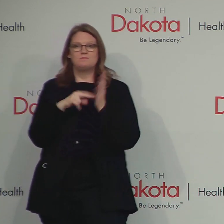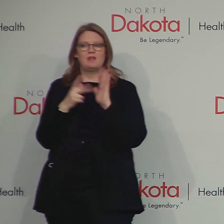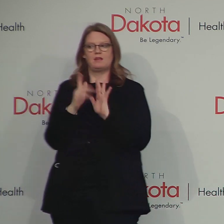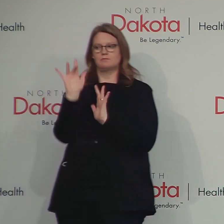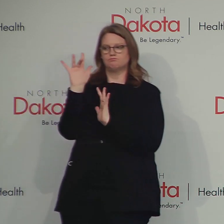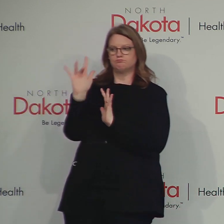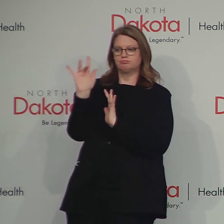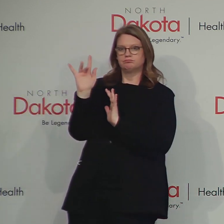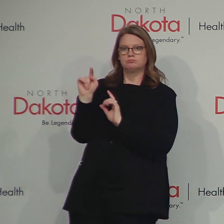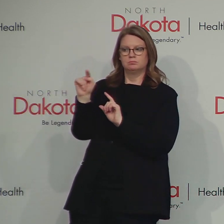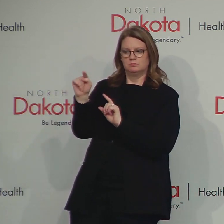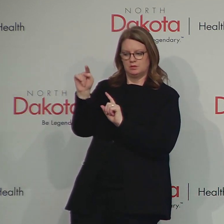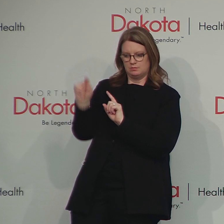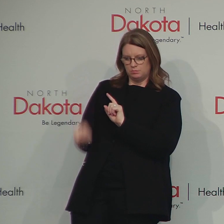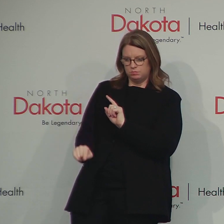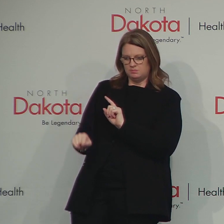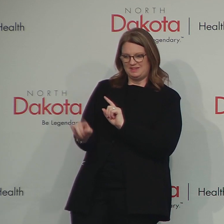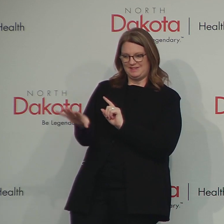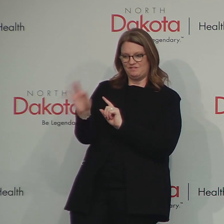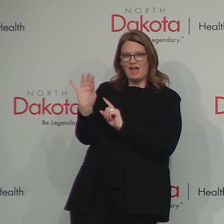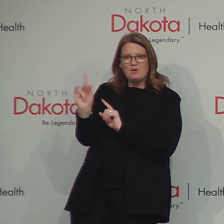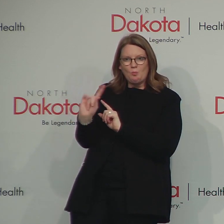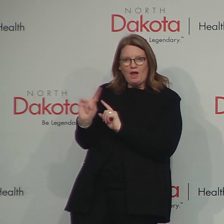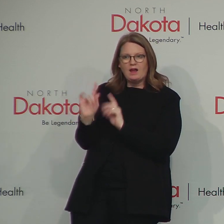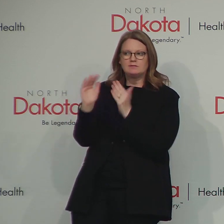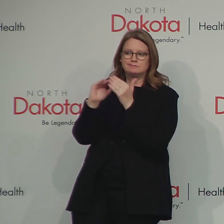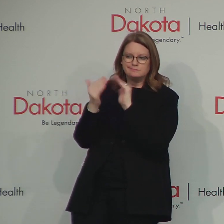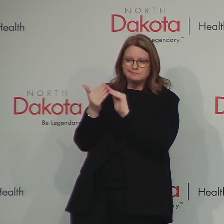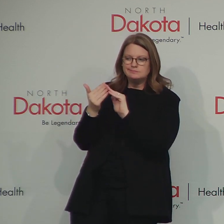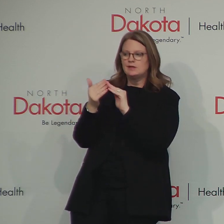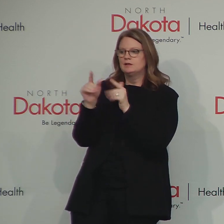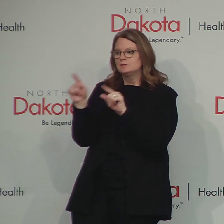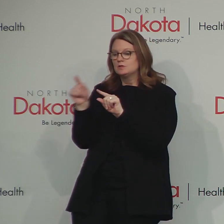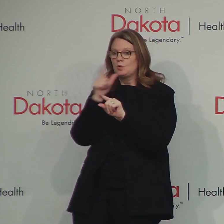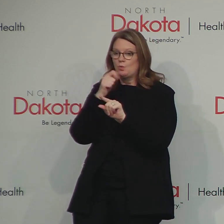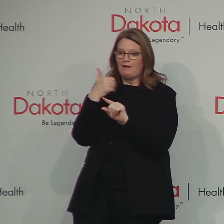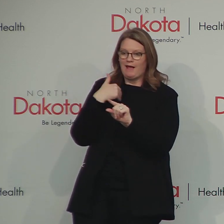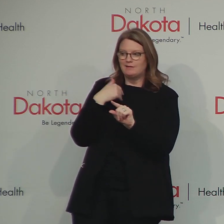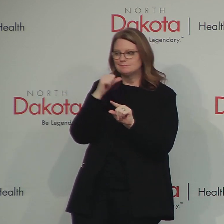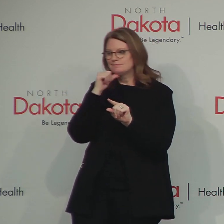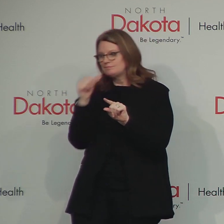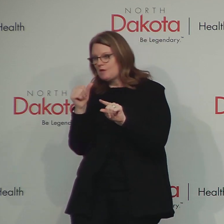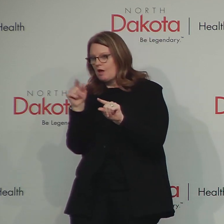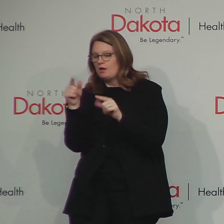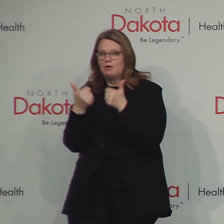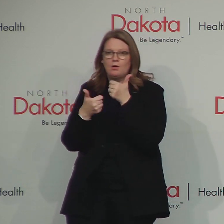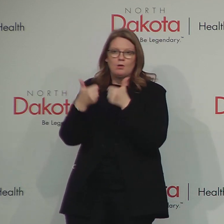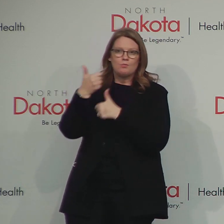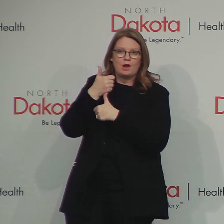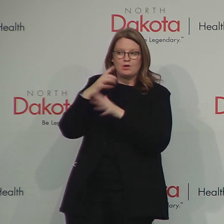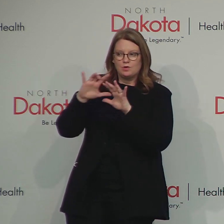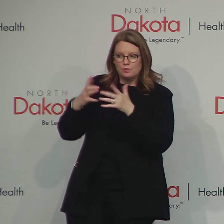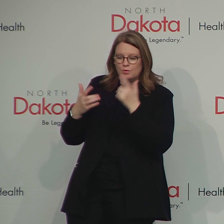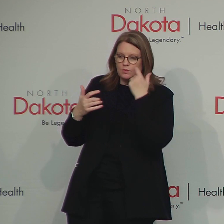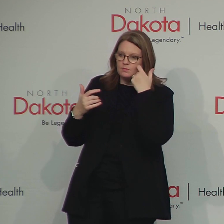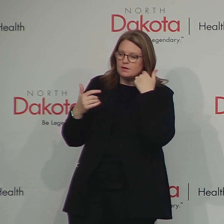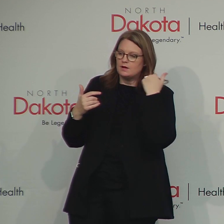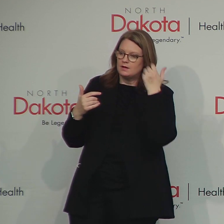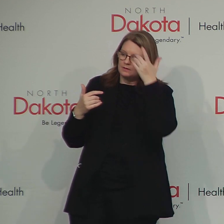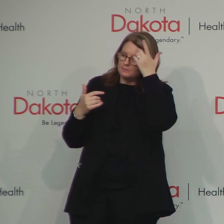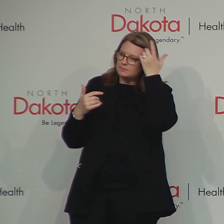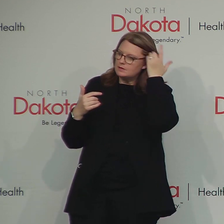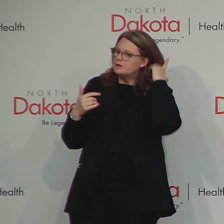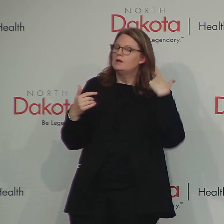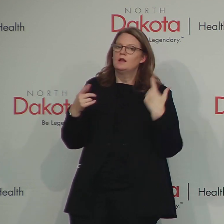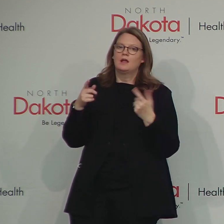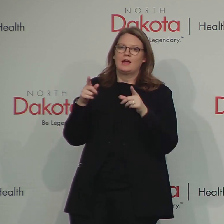instructions by provider site and let you know who has vaccine, who doesn't, which priority group they're currently vaccinating, and then